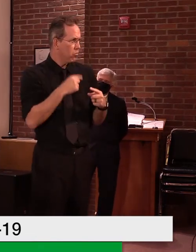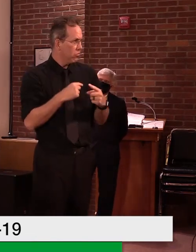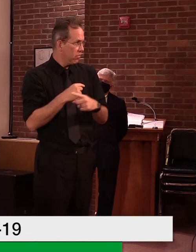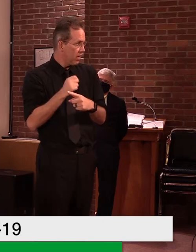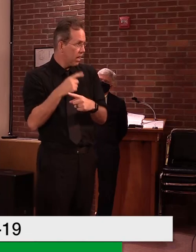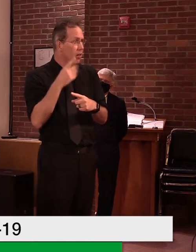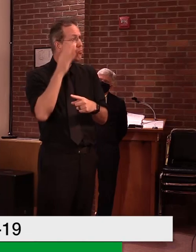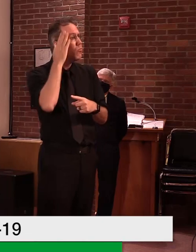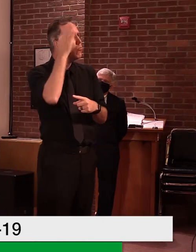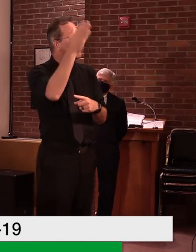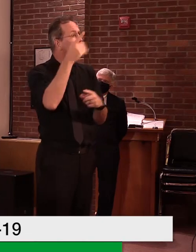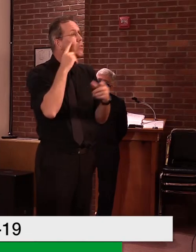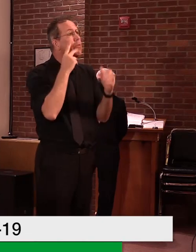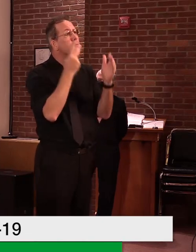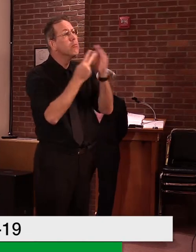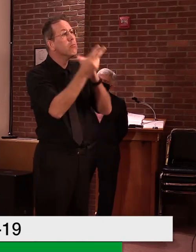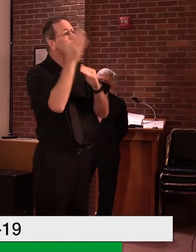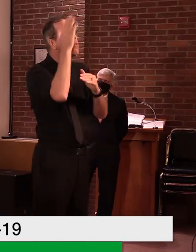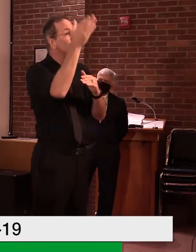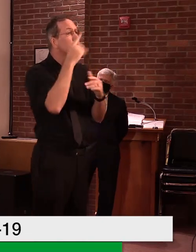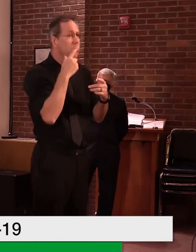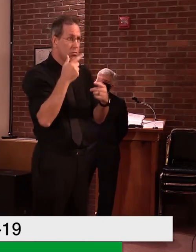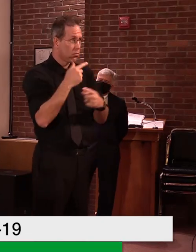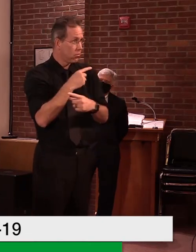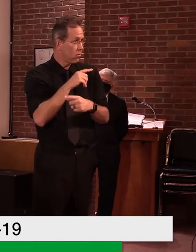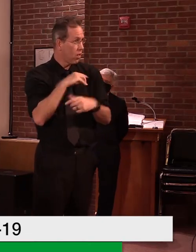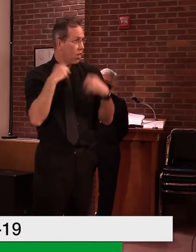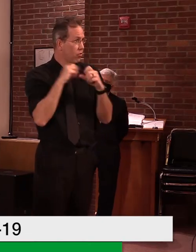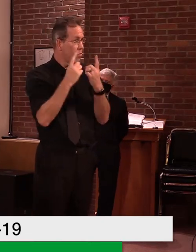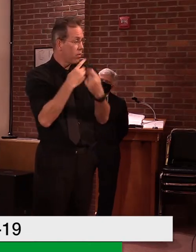It sounds like a legal question, but again,